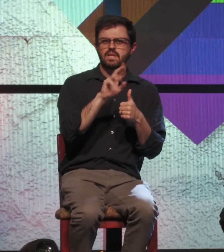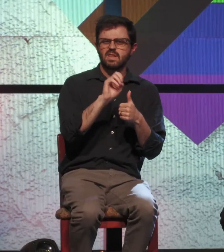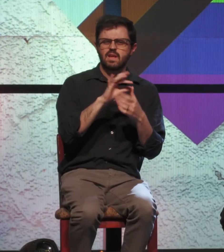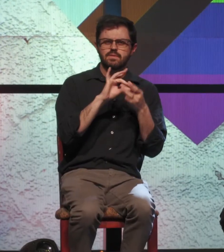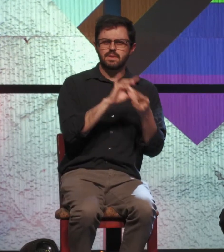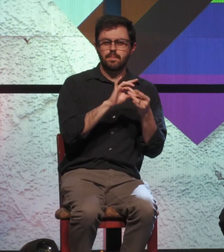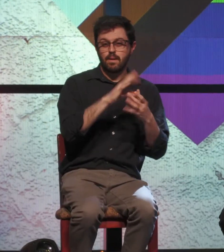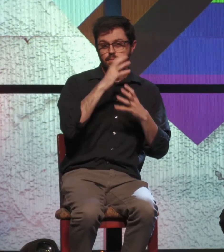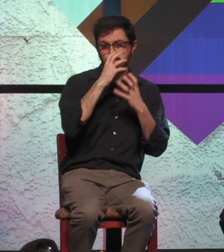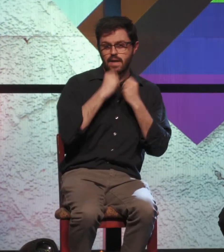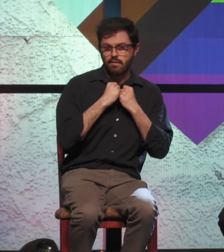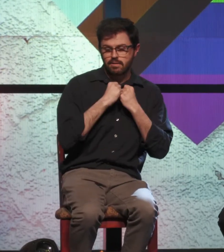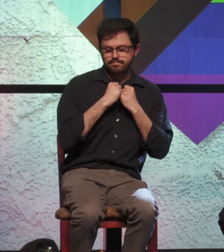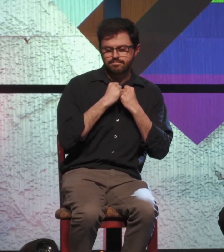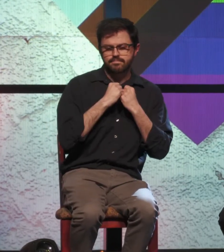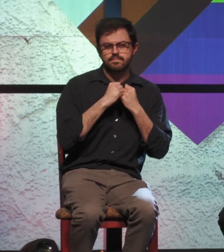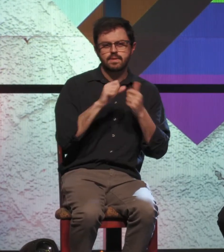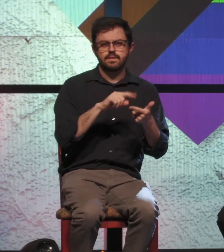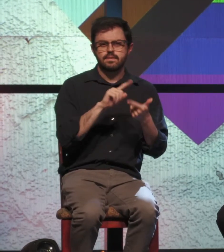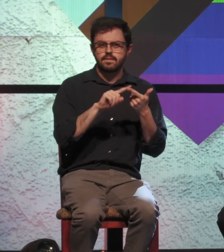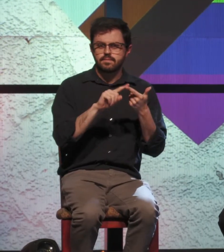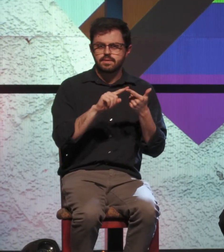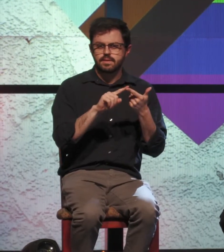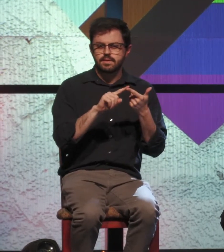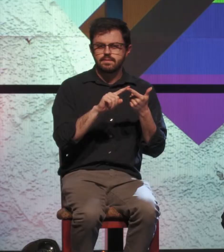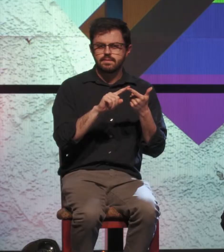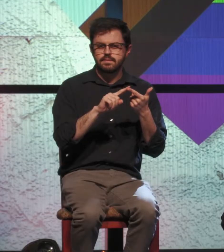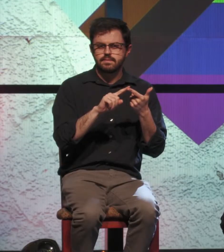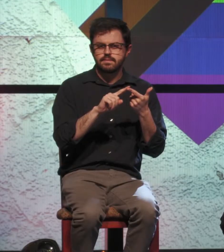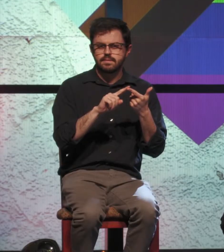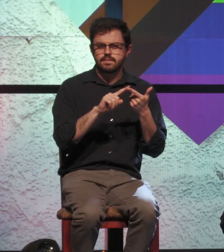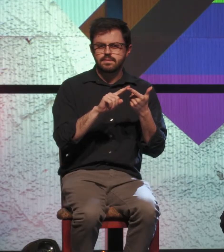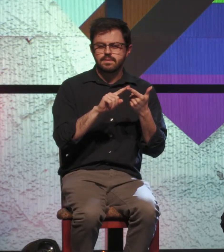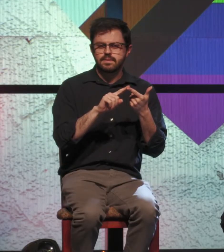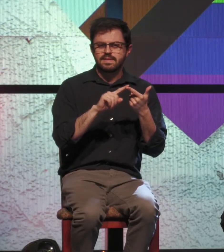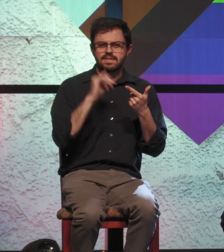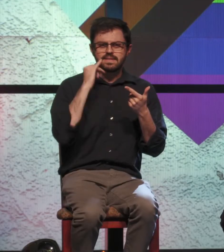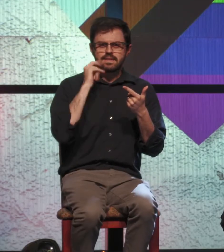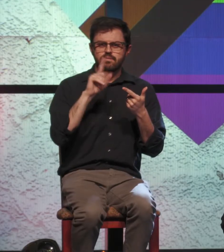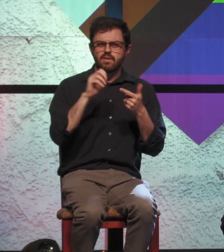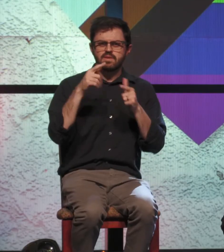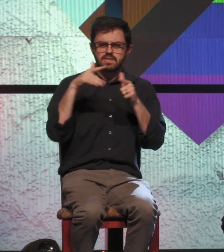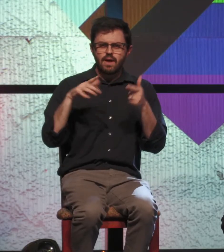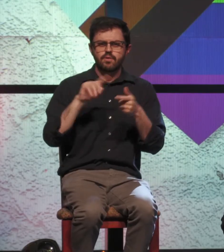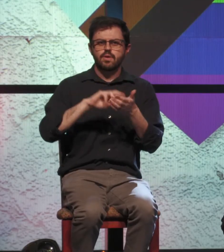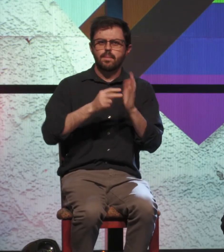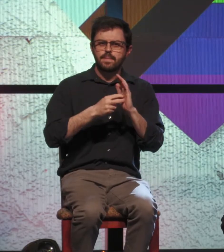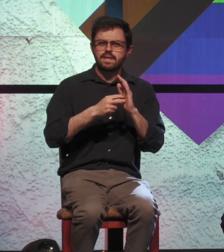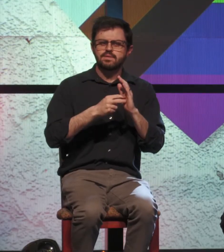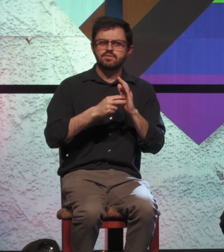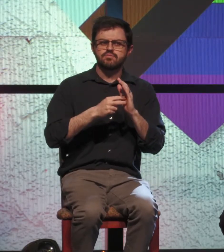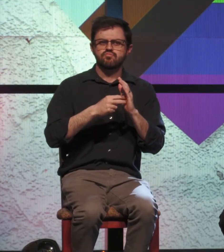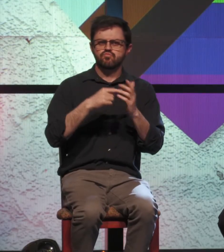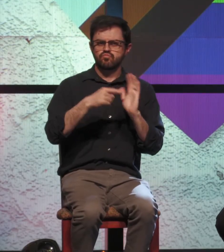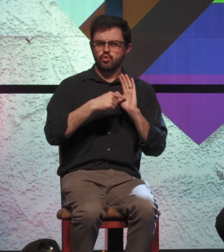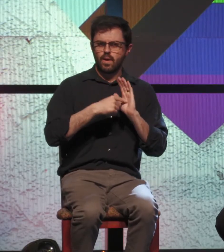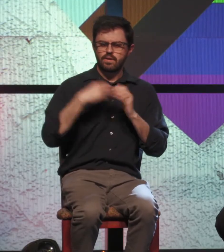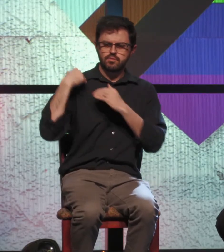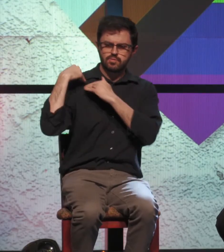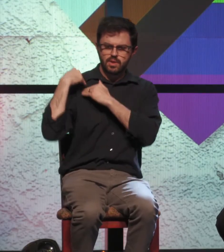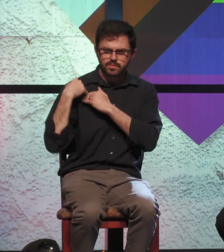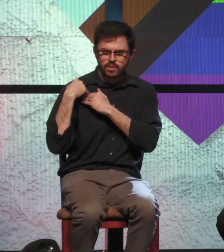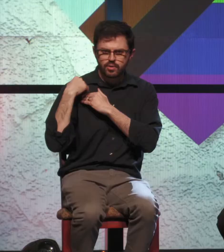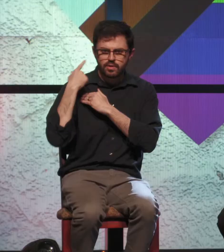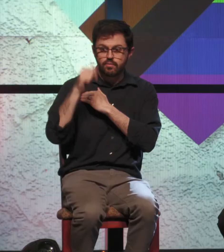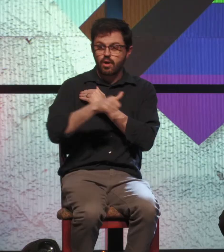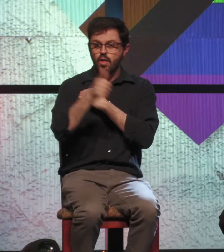going to say we love, we have to care. And then we said love that is louder than separation takes responsibility for the other and is respectful